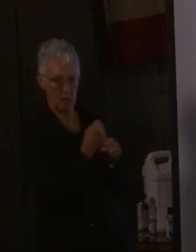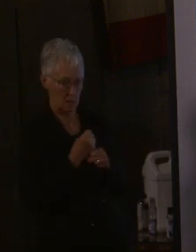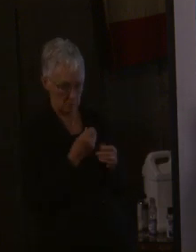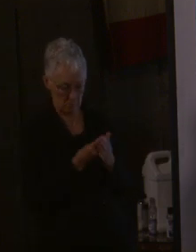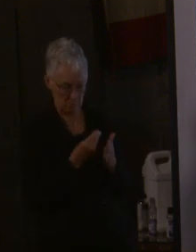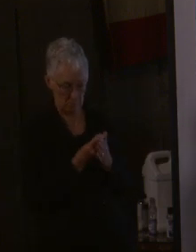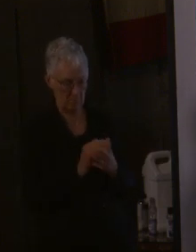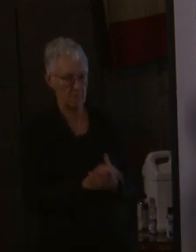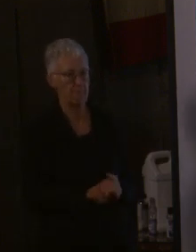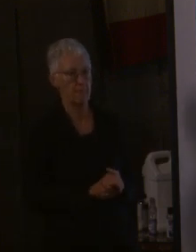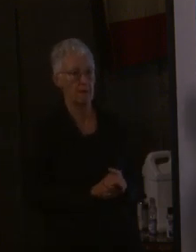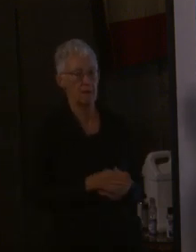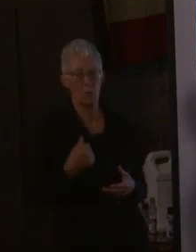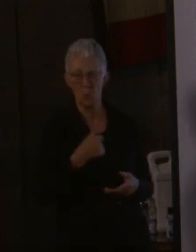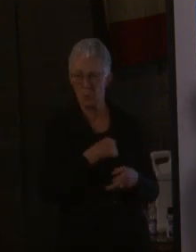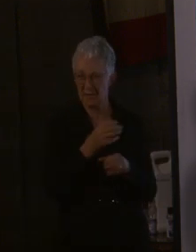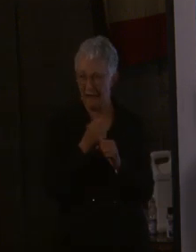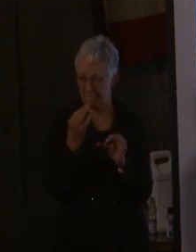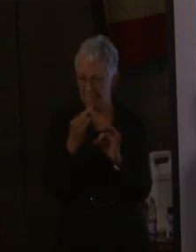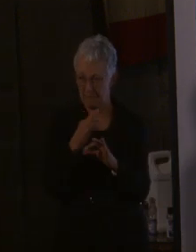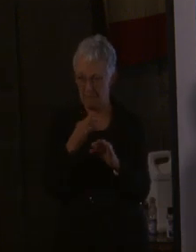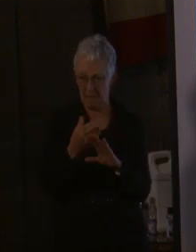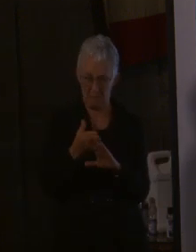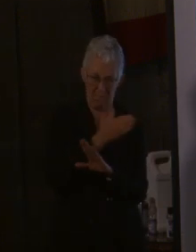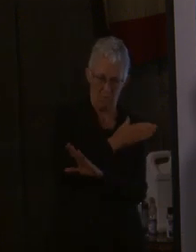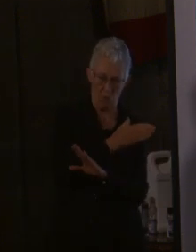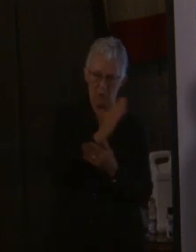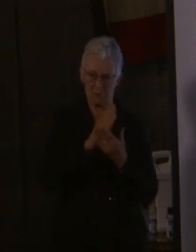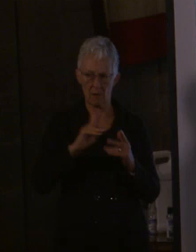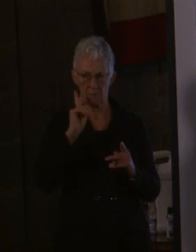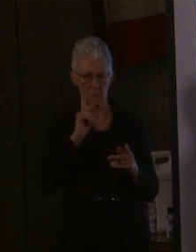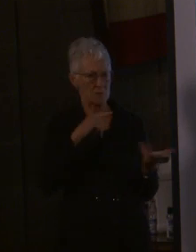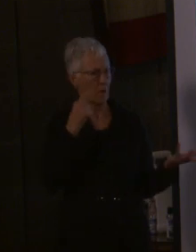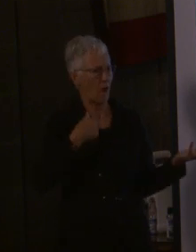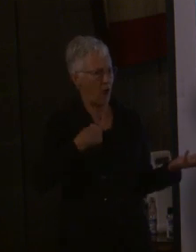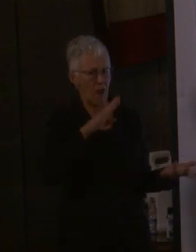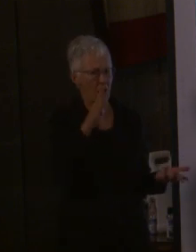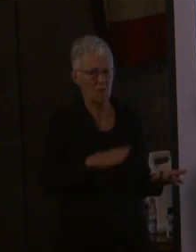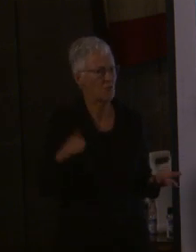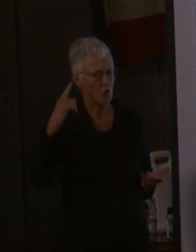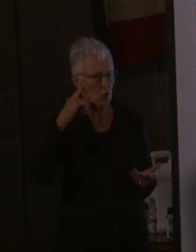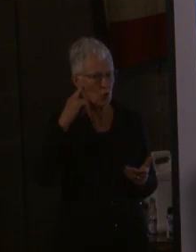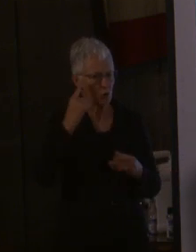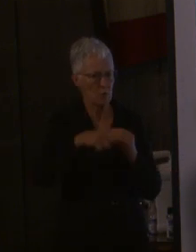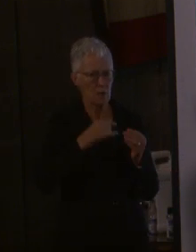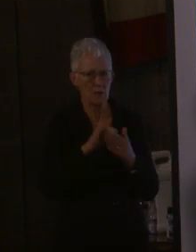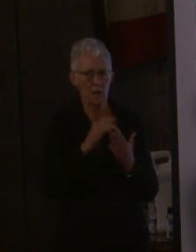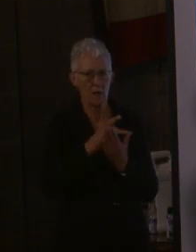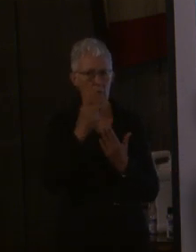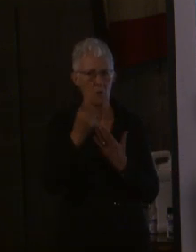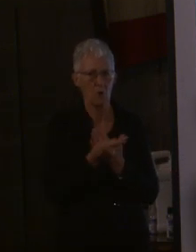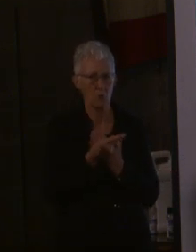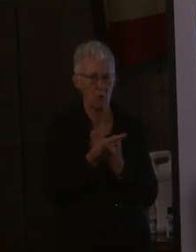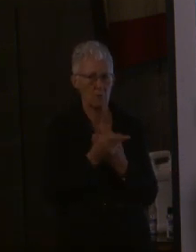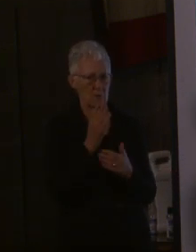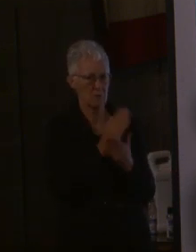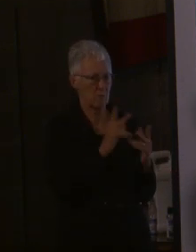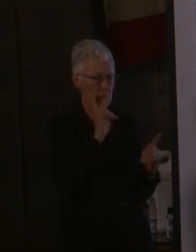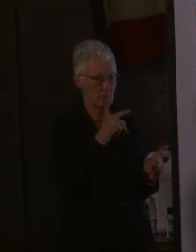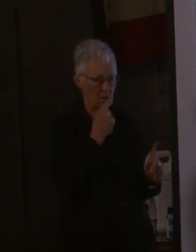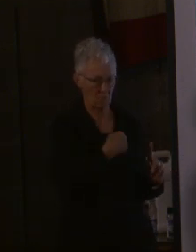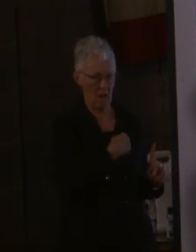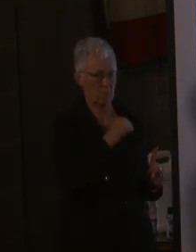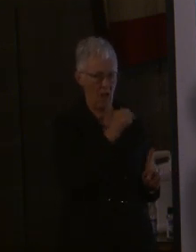we heard was some people didn't hear about this program. Some people didn't think they qualified, so they didn't apply. So we really encourage